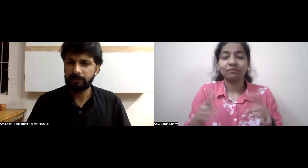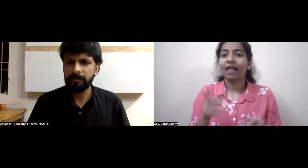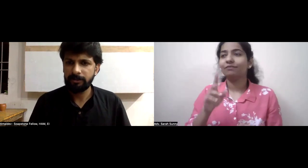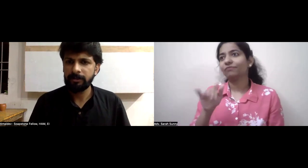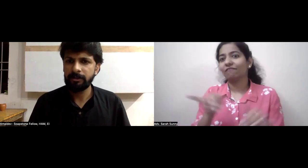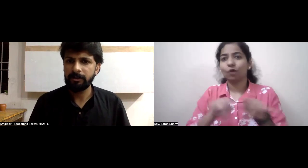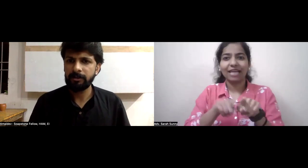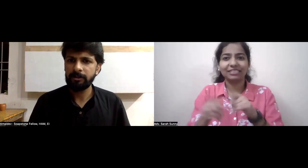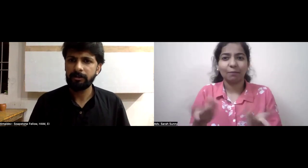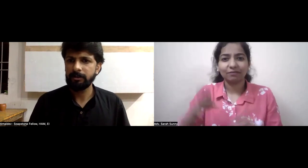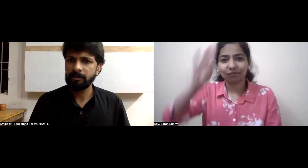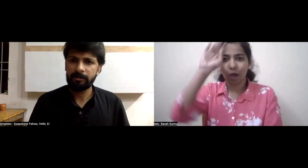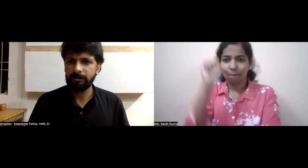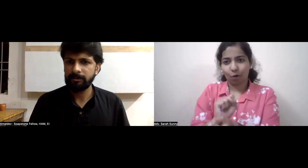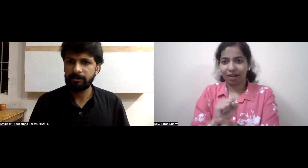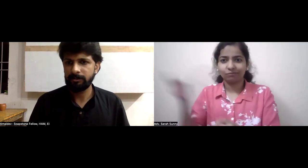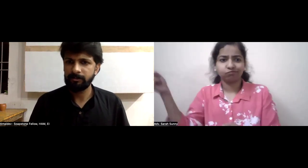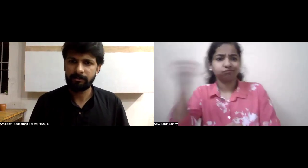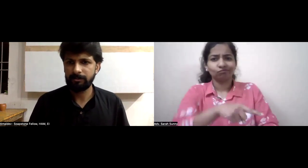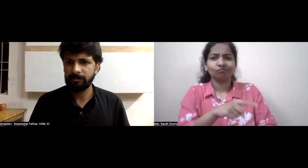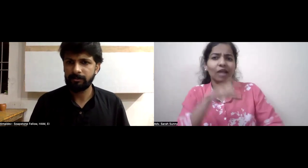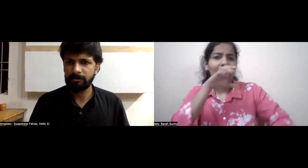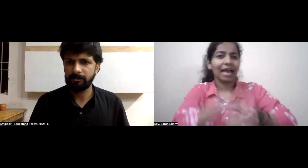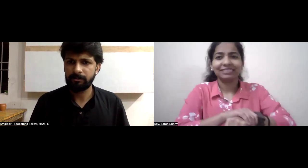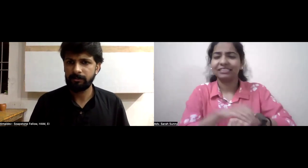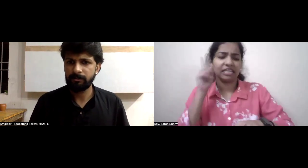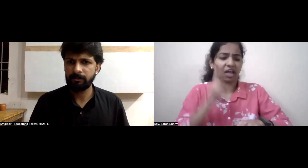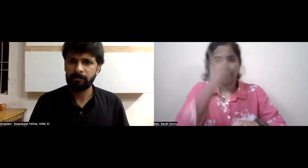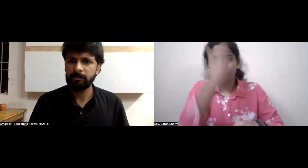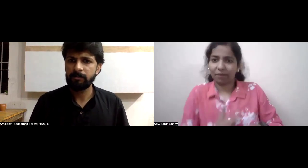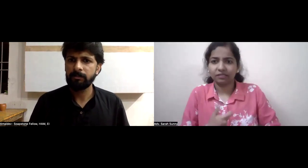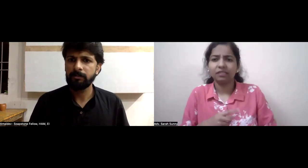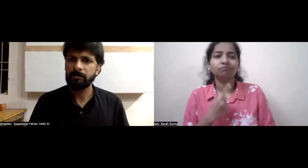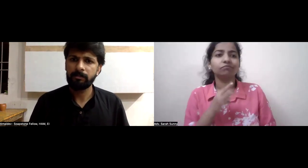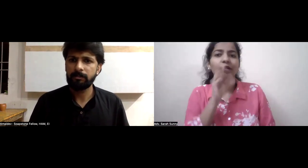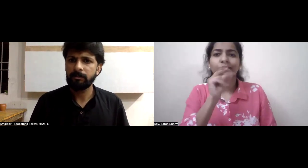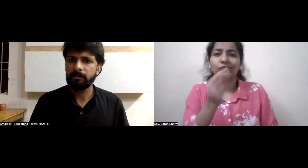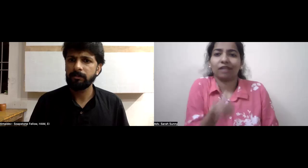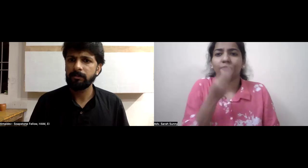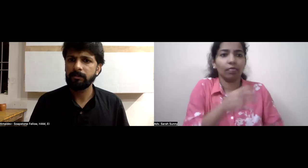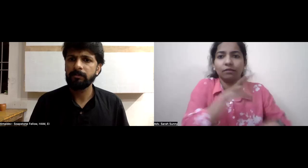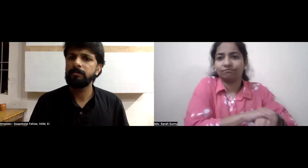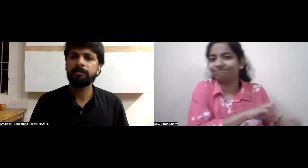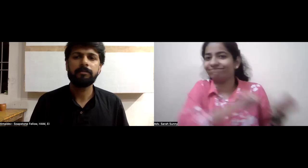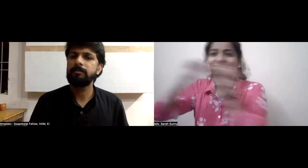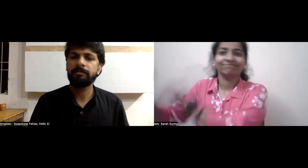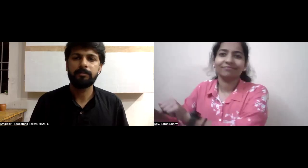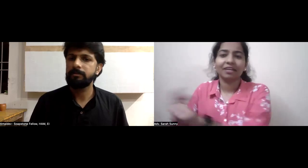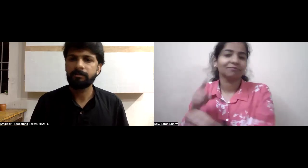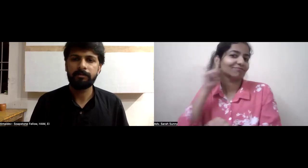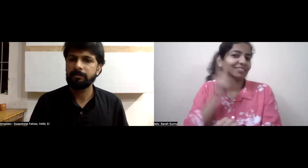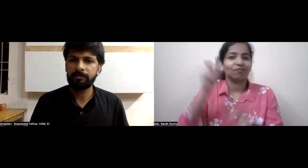So even, during emergencies, so during police emergency or any